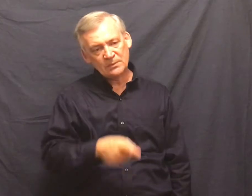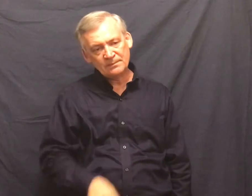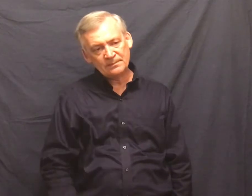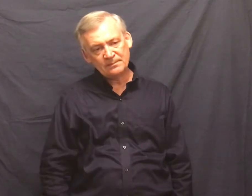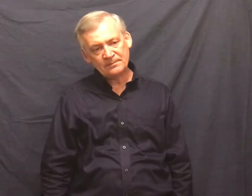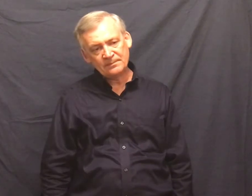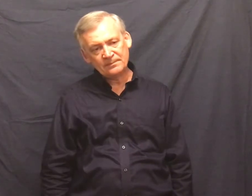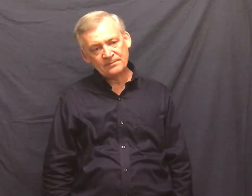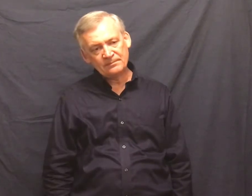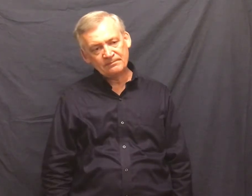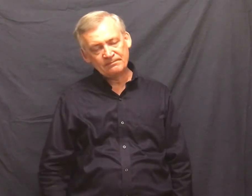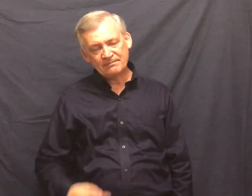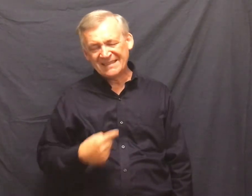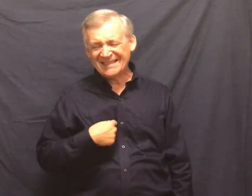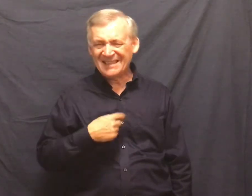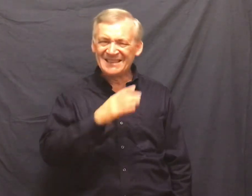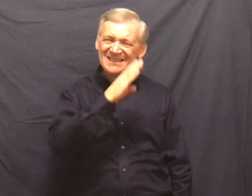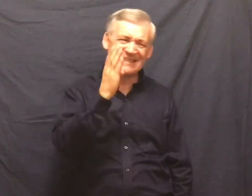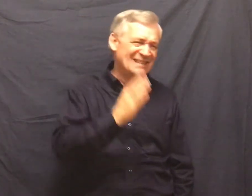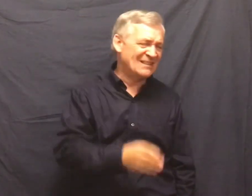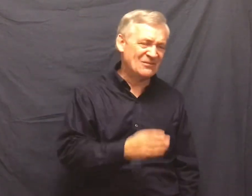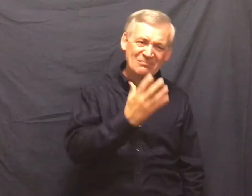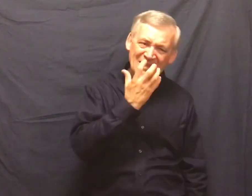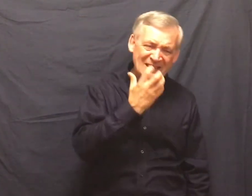I never been mad, and I ain't now.